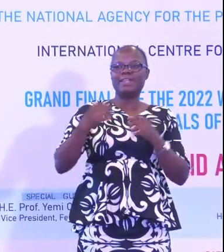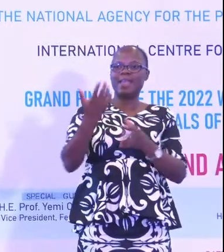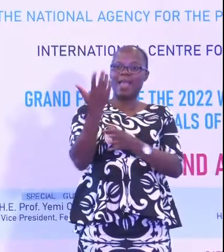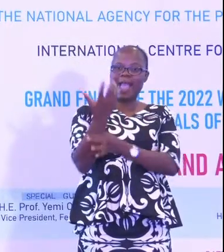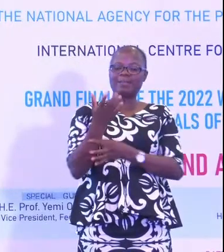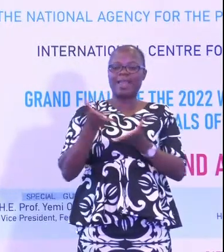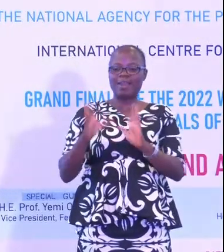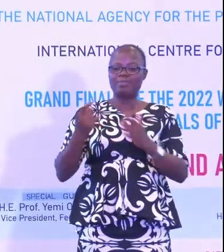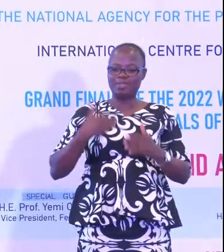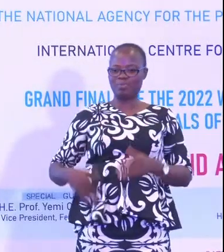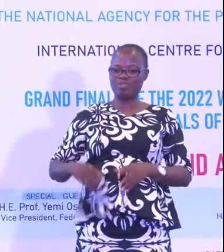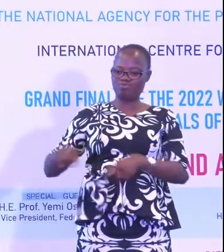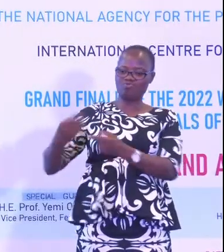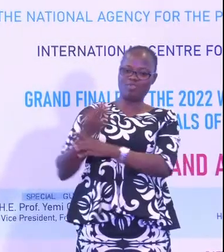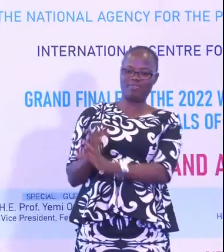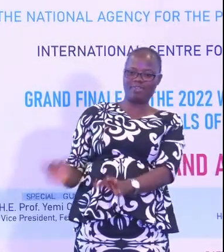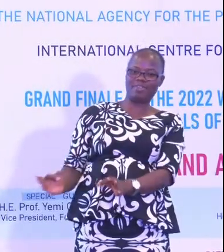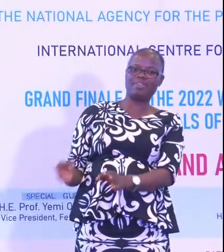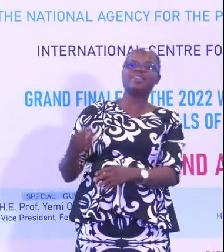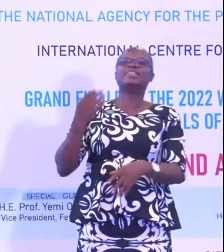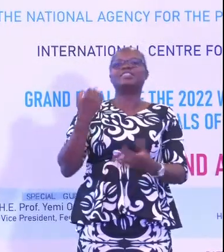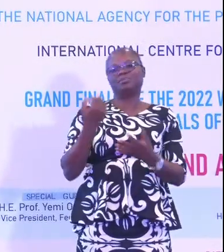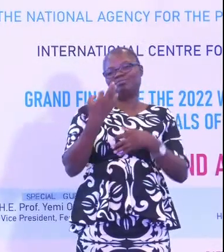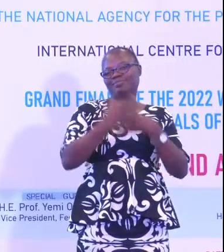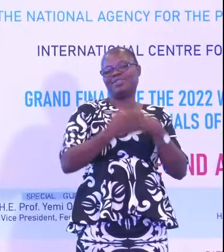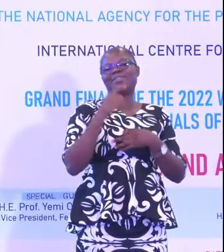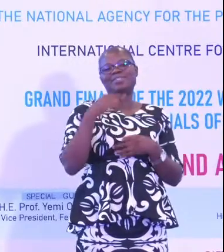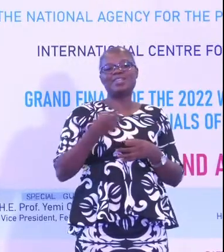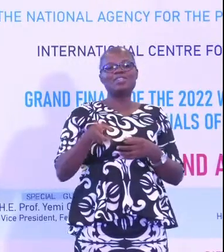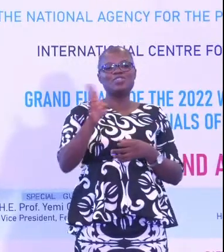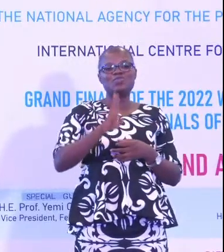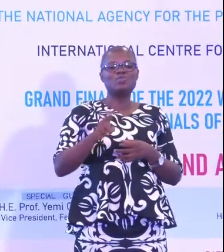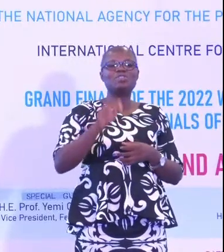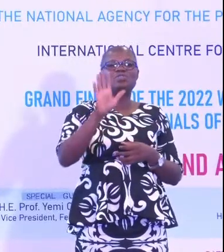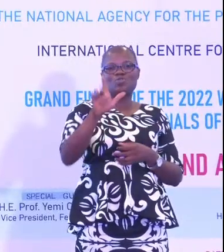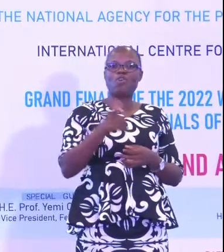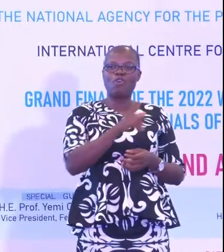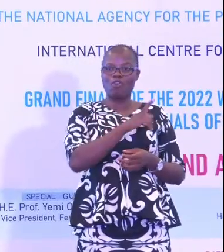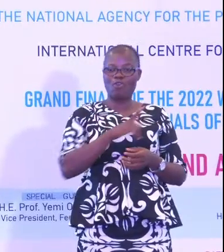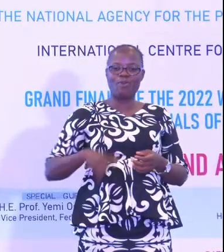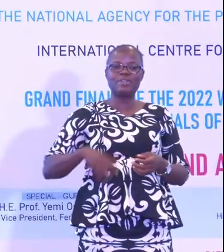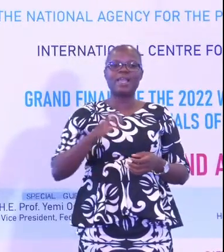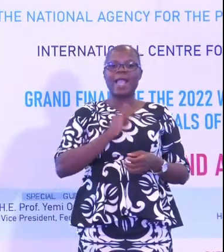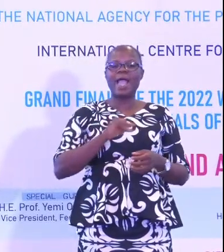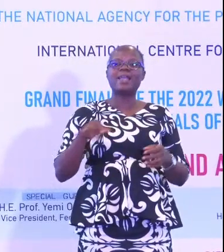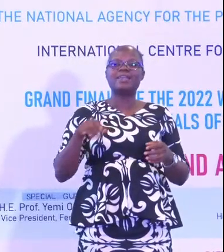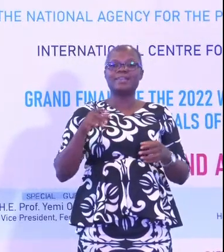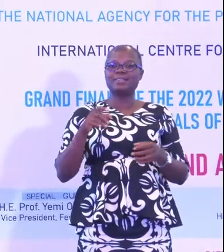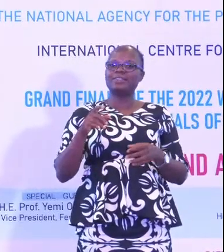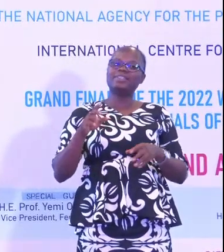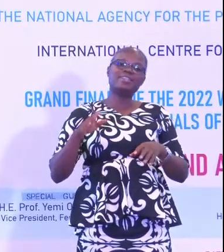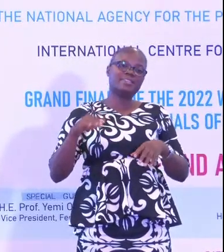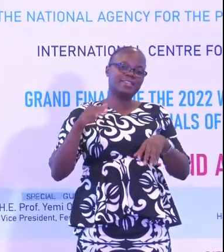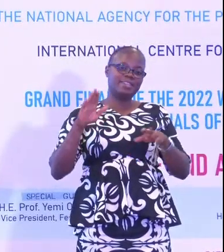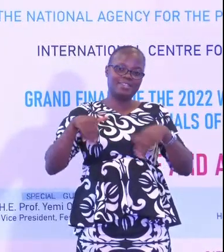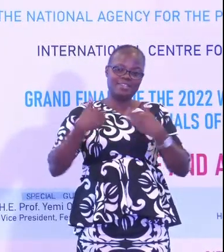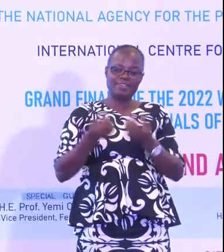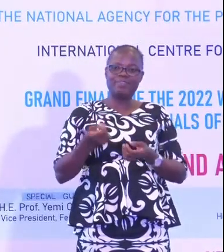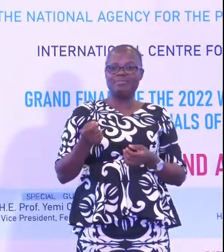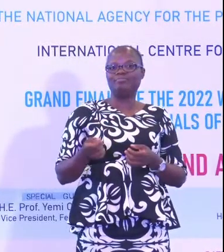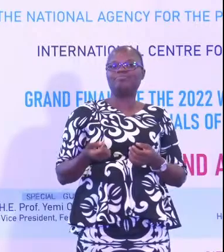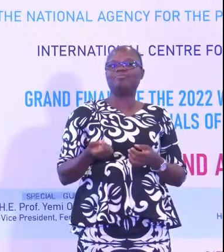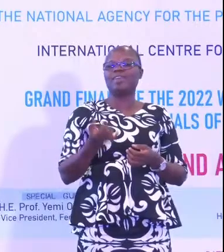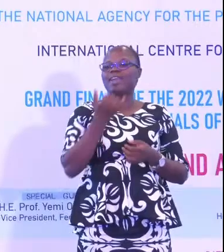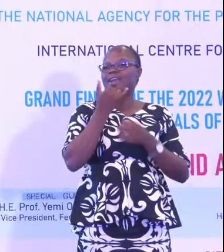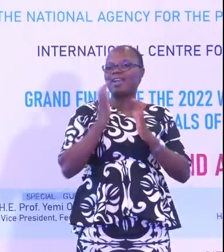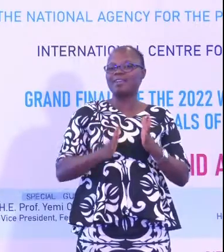go." And the judge said, "Well, using your logic, I hereby sentence the accused, but only